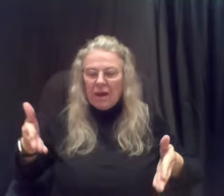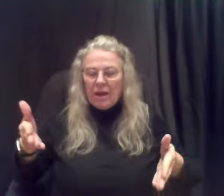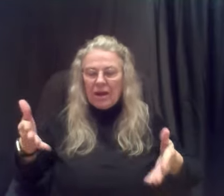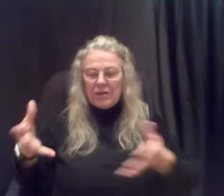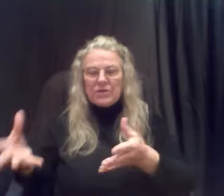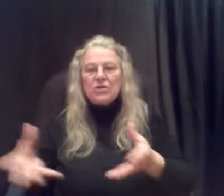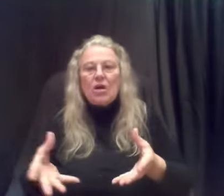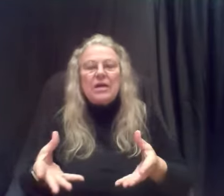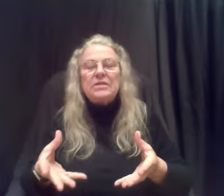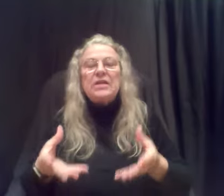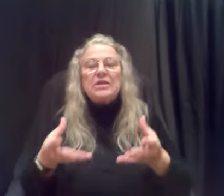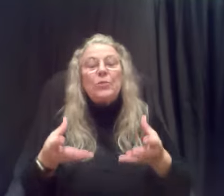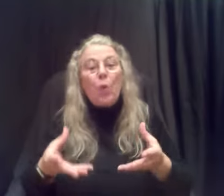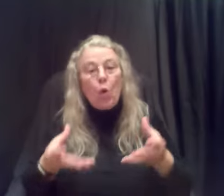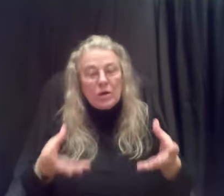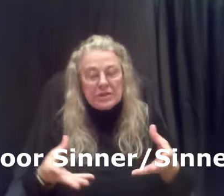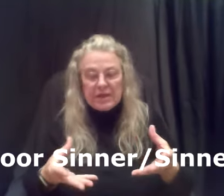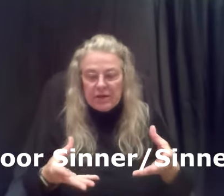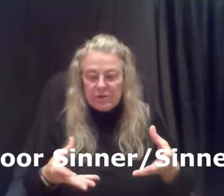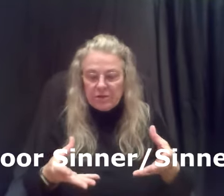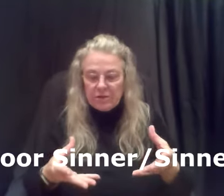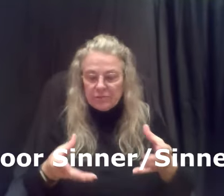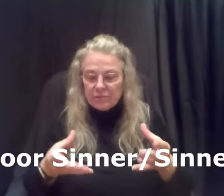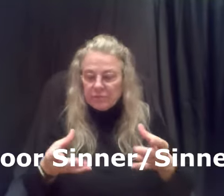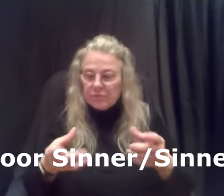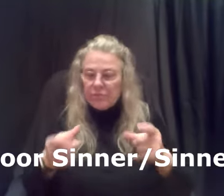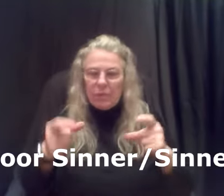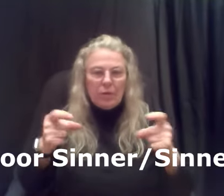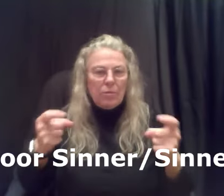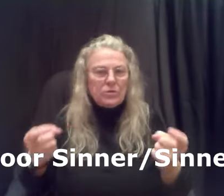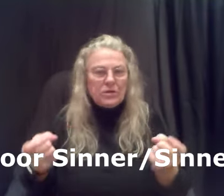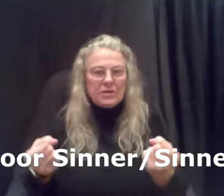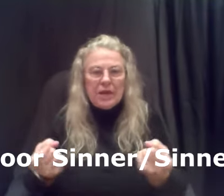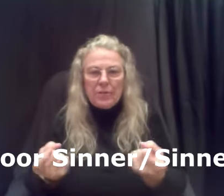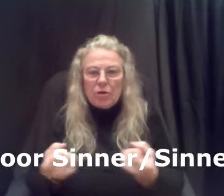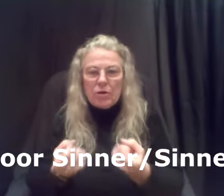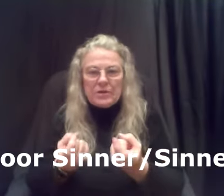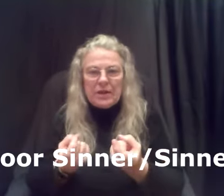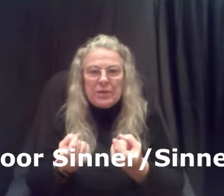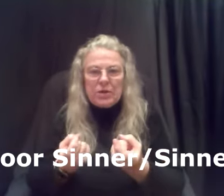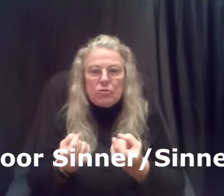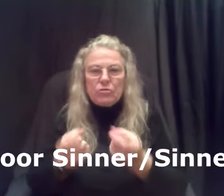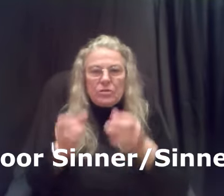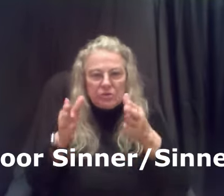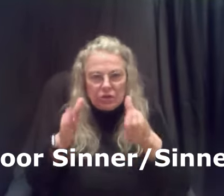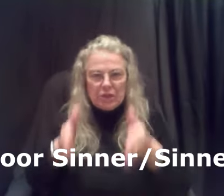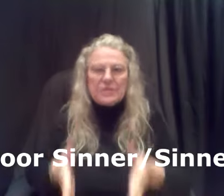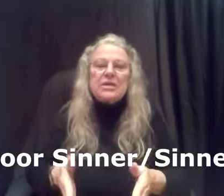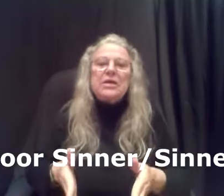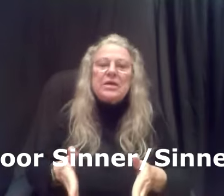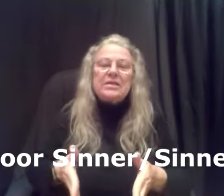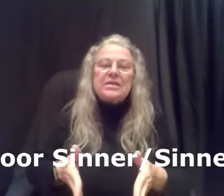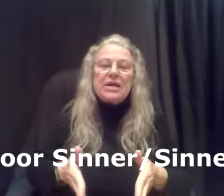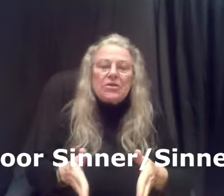In the song, it says poor sinners. Most of the time, you're going to see me do just sinners.